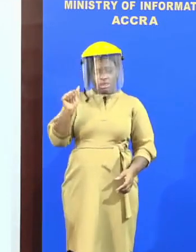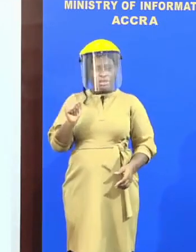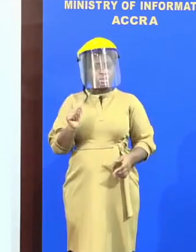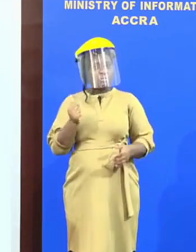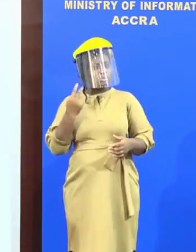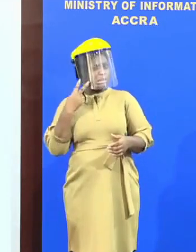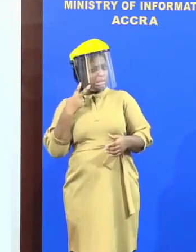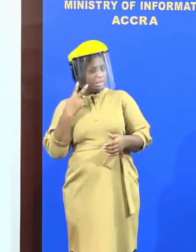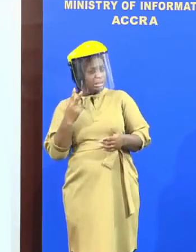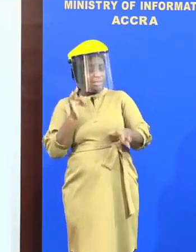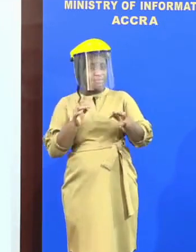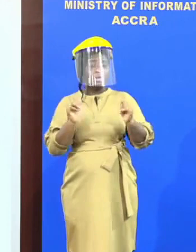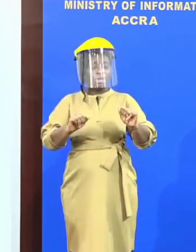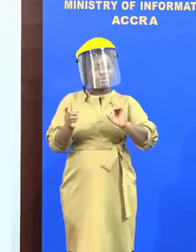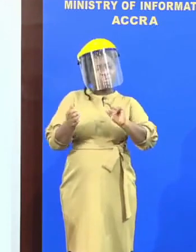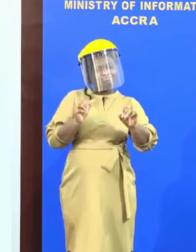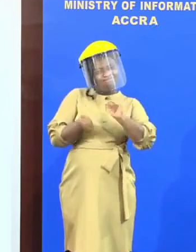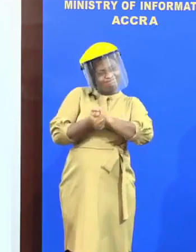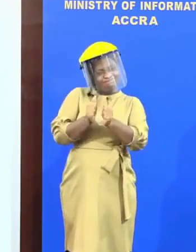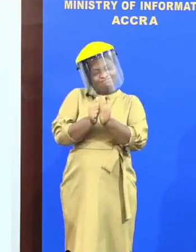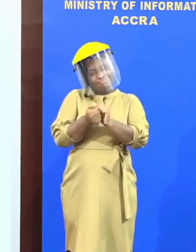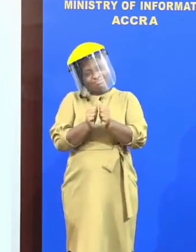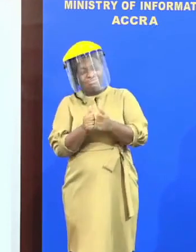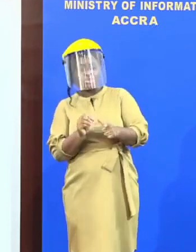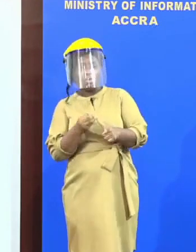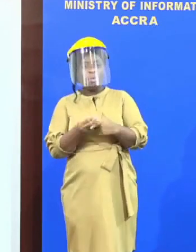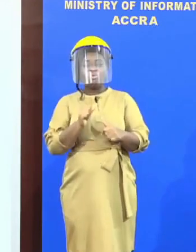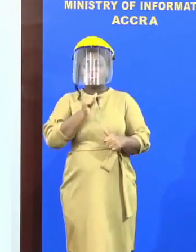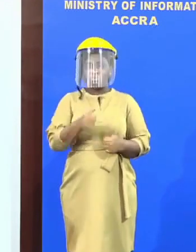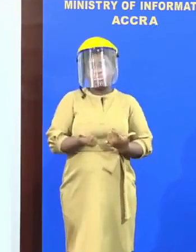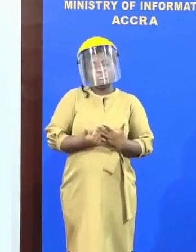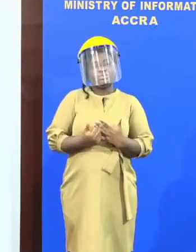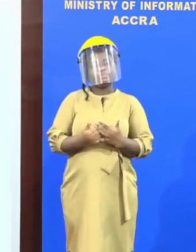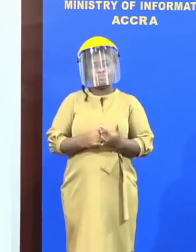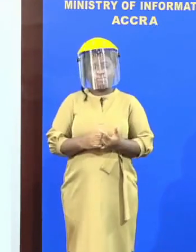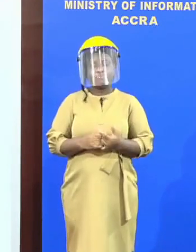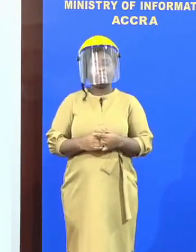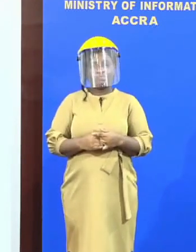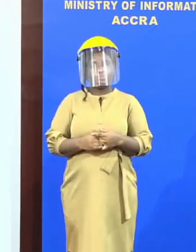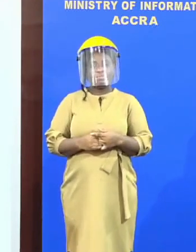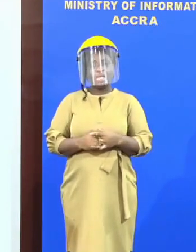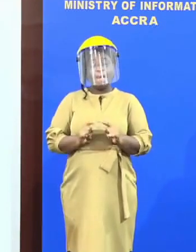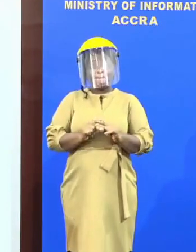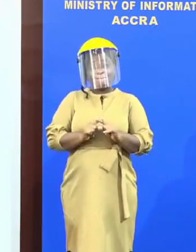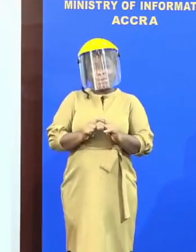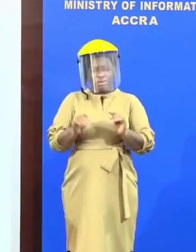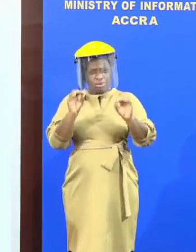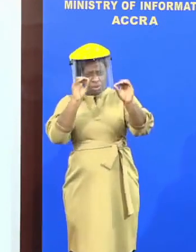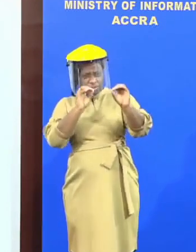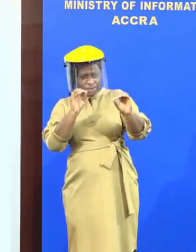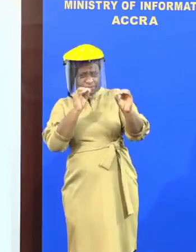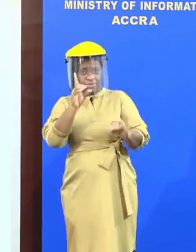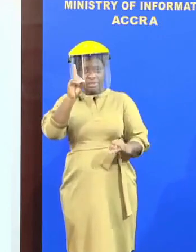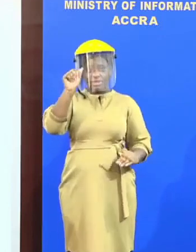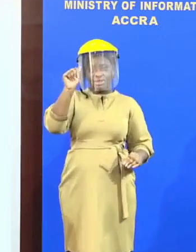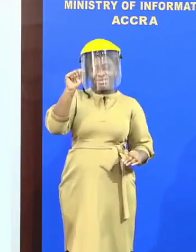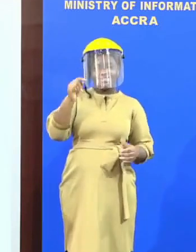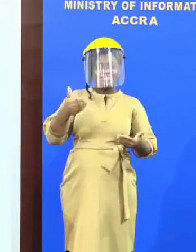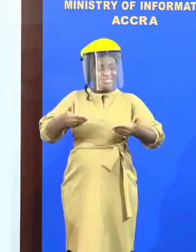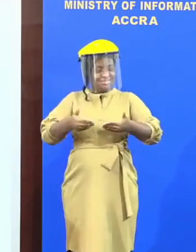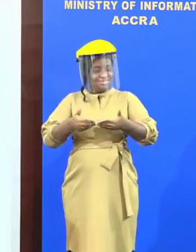those decisions. It's not as though there's a threshold that when you hit this number, then you're going to do X or Y. But it's the observation of the data and the introduction